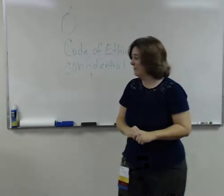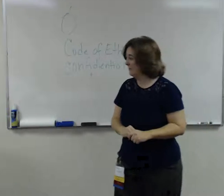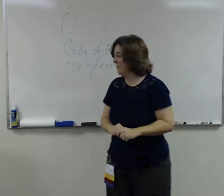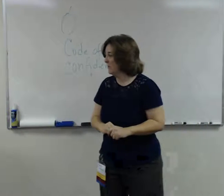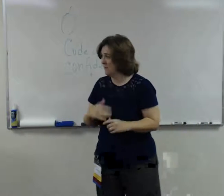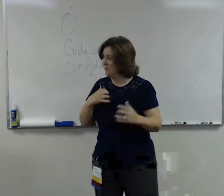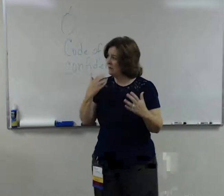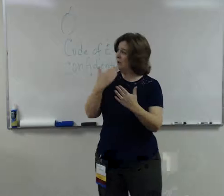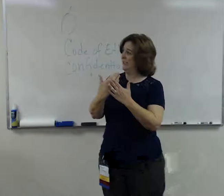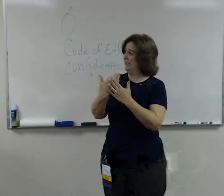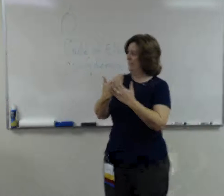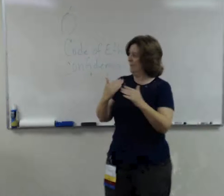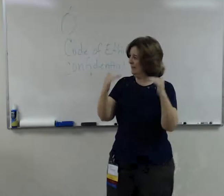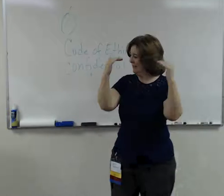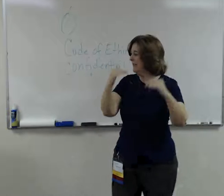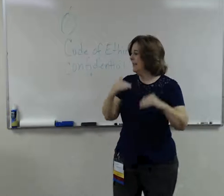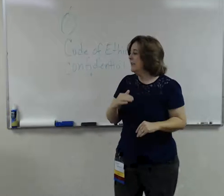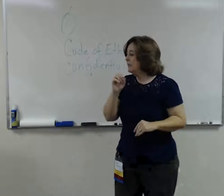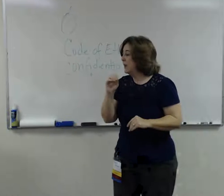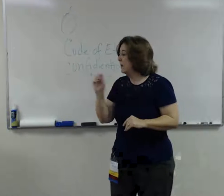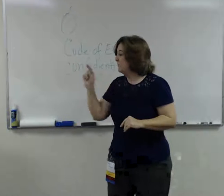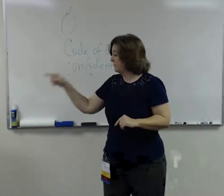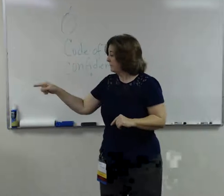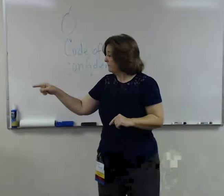No, we want good. So